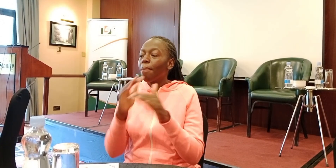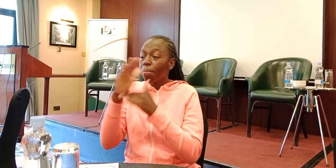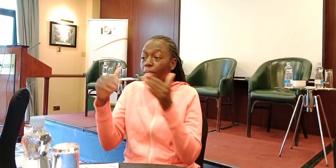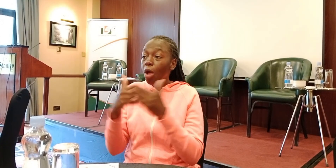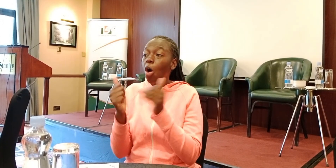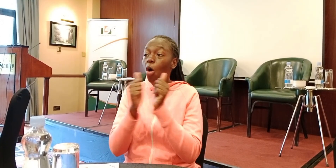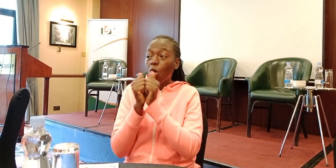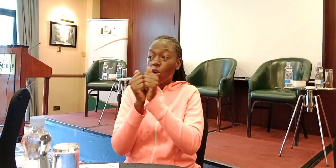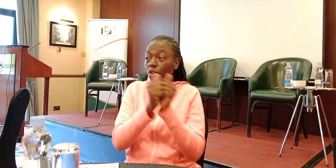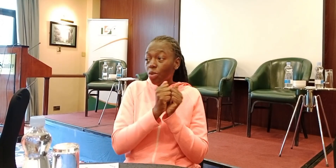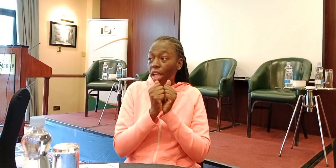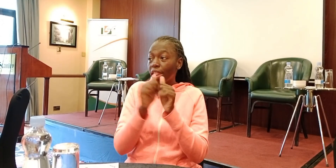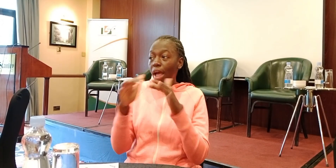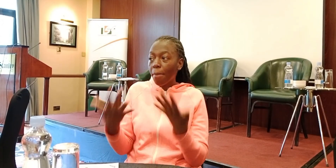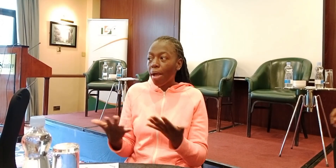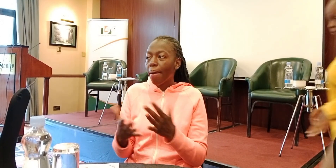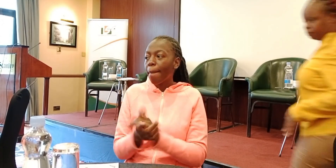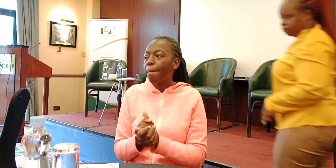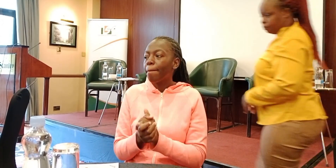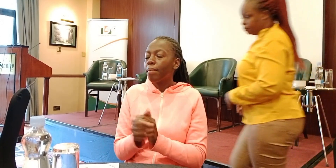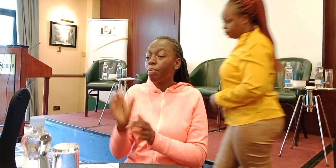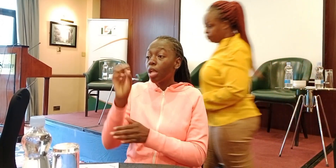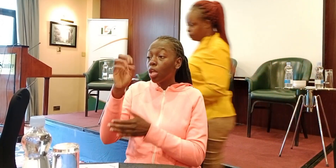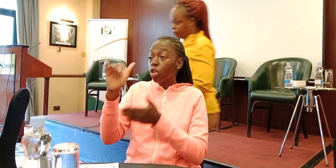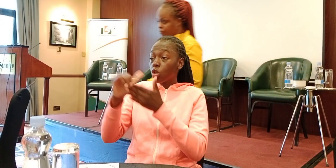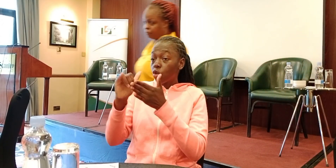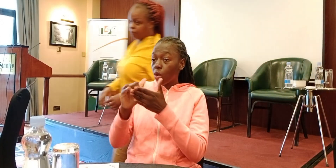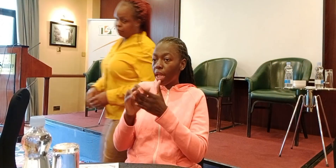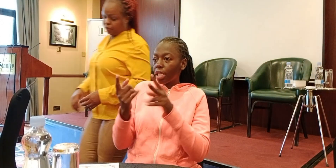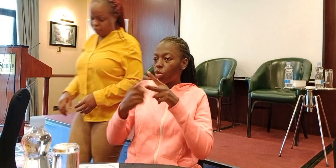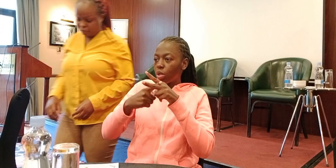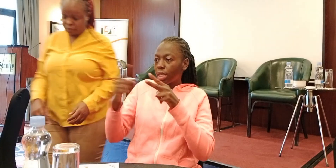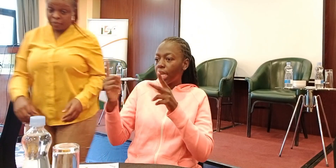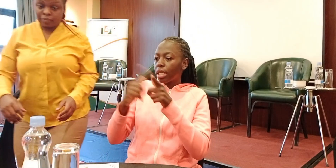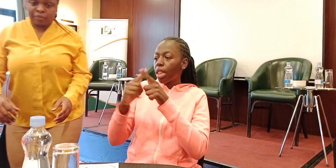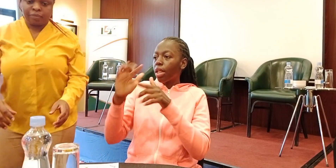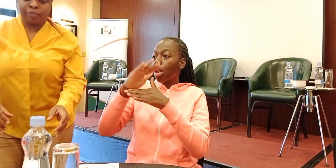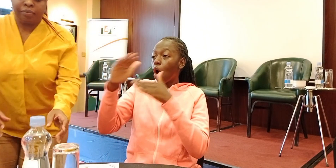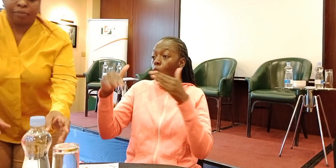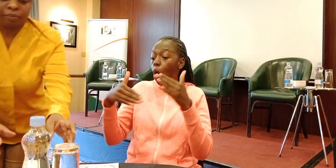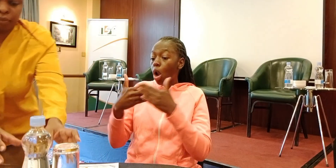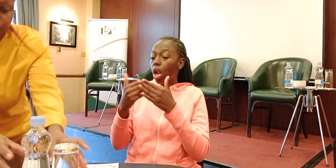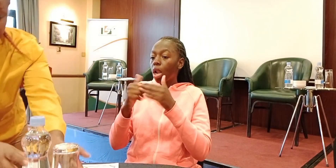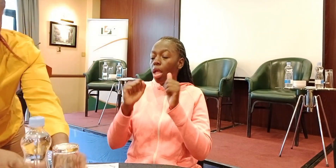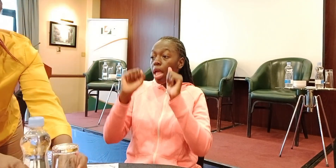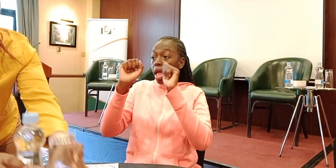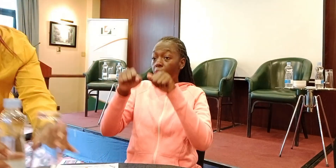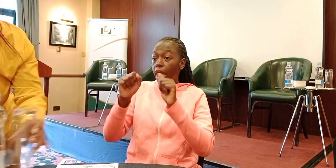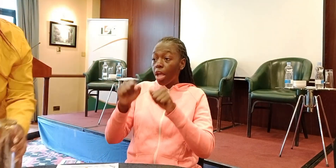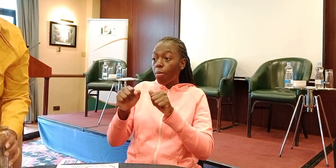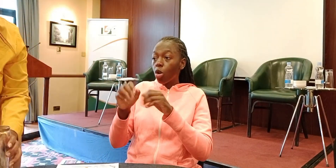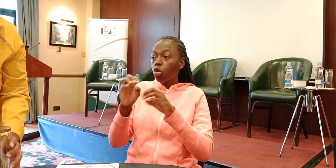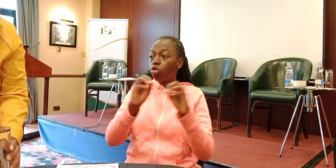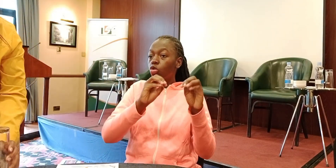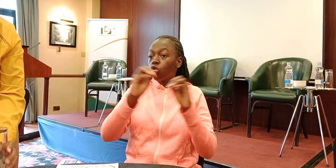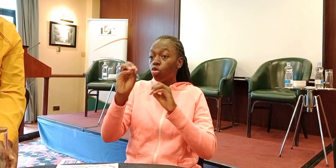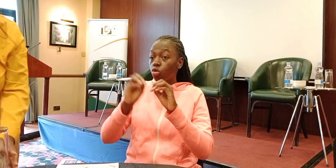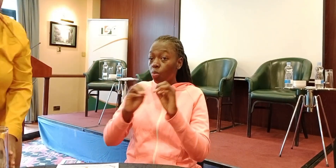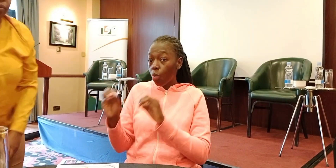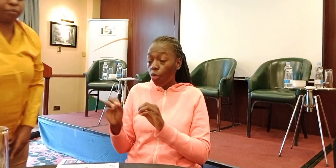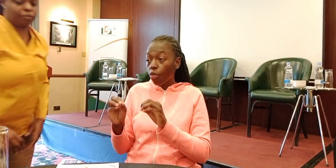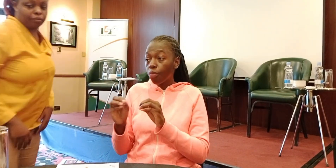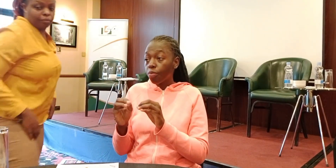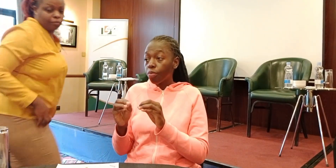Can we be together, please? So that as we start, we are able to move forward together and